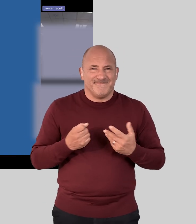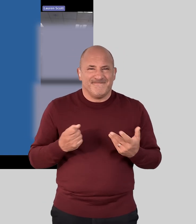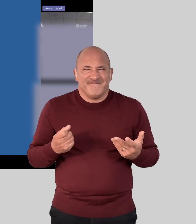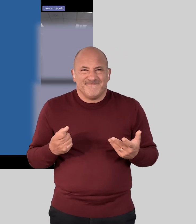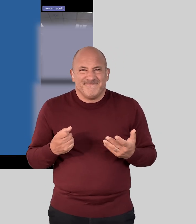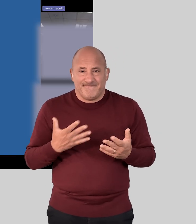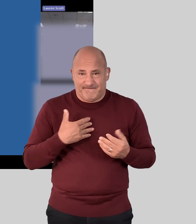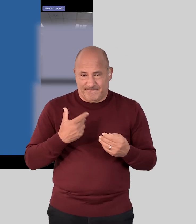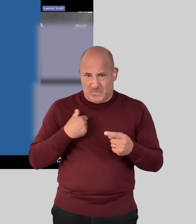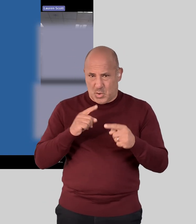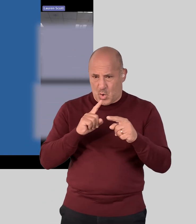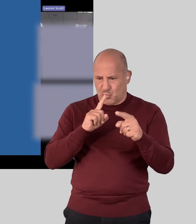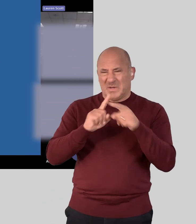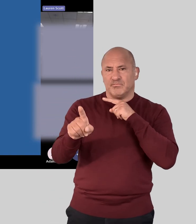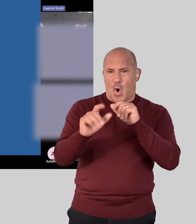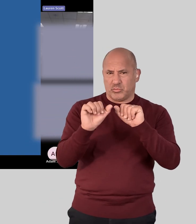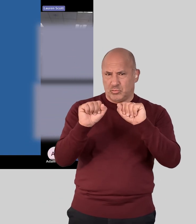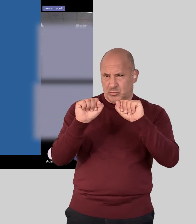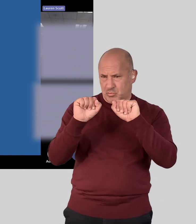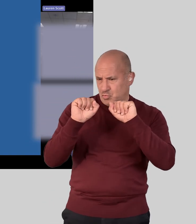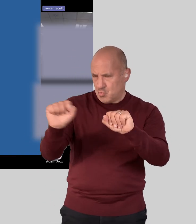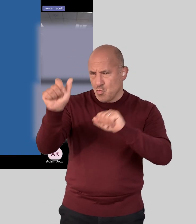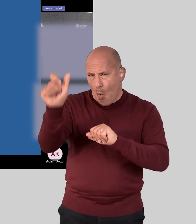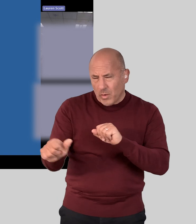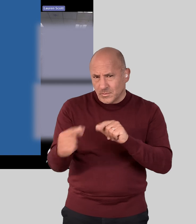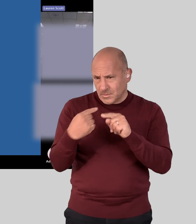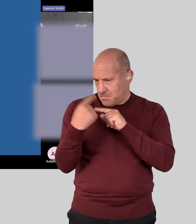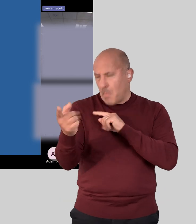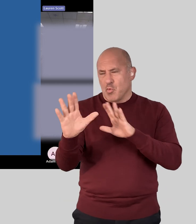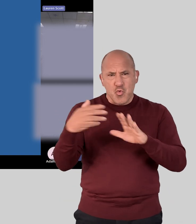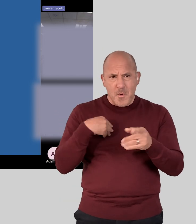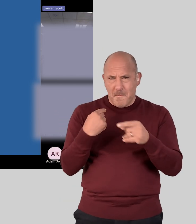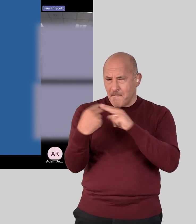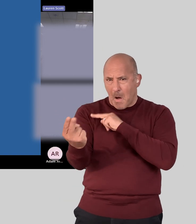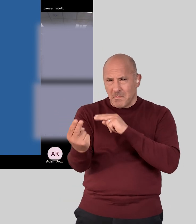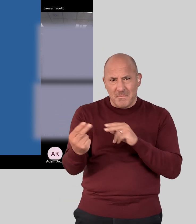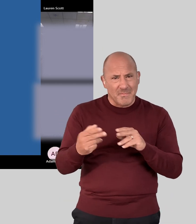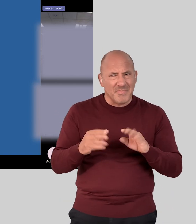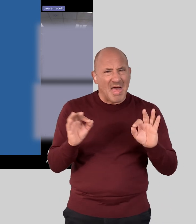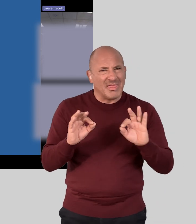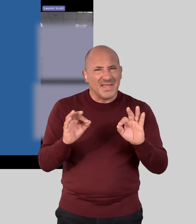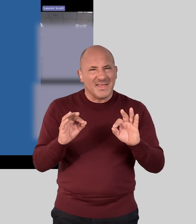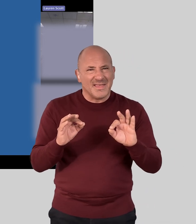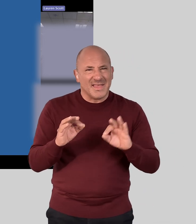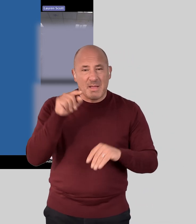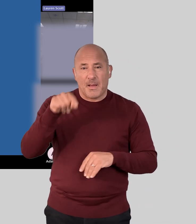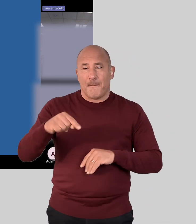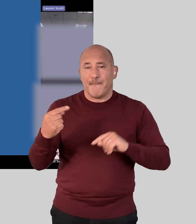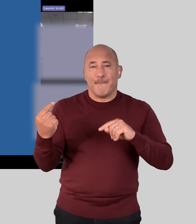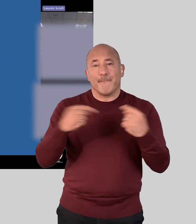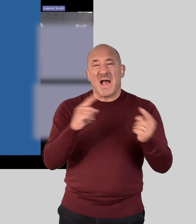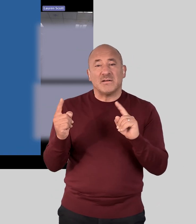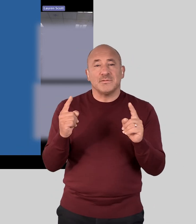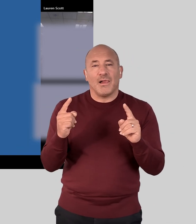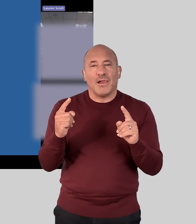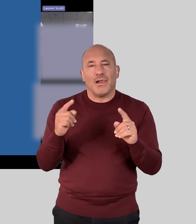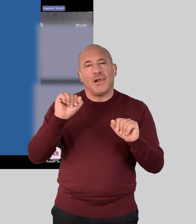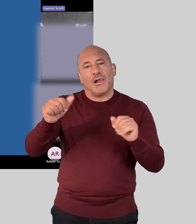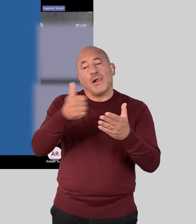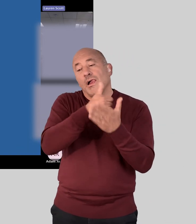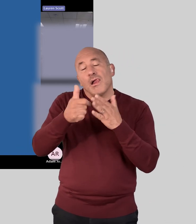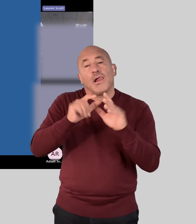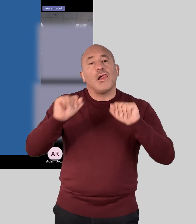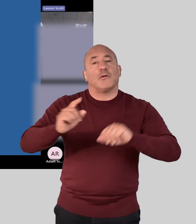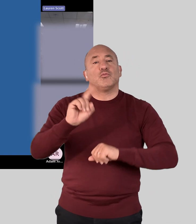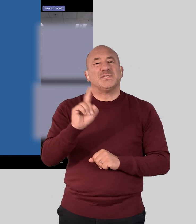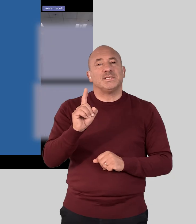yeah, like it means that my response is not in